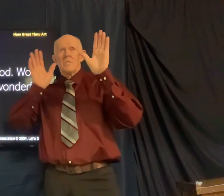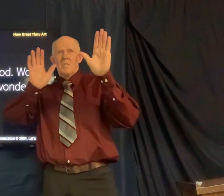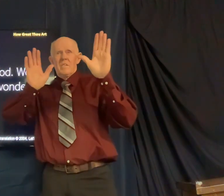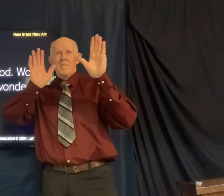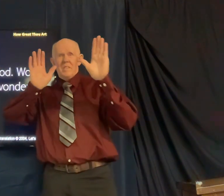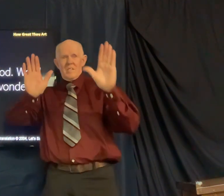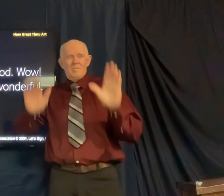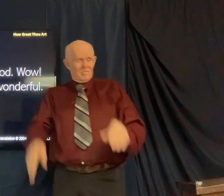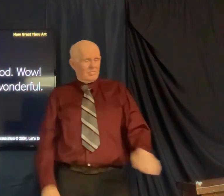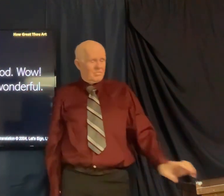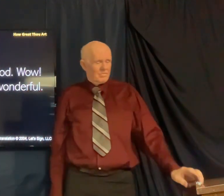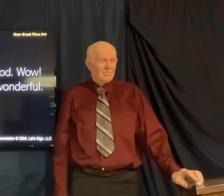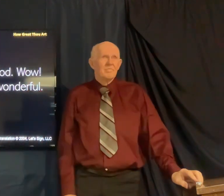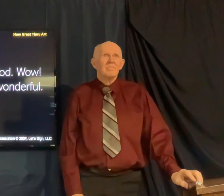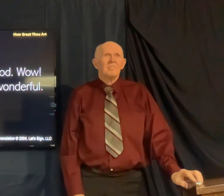wonderful.